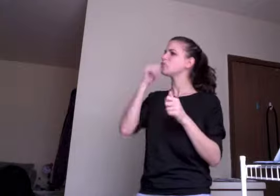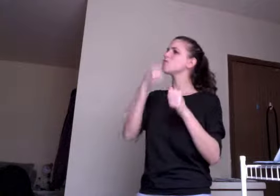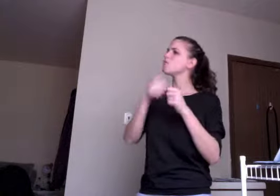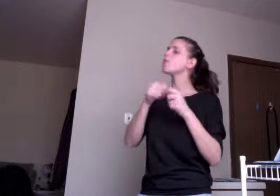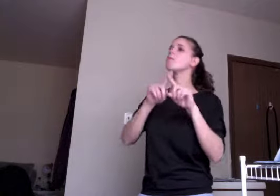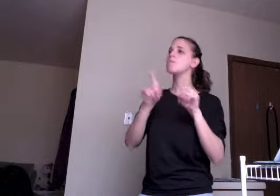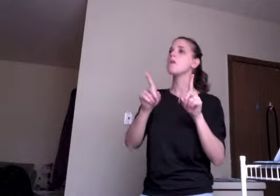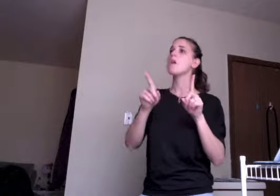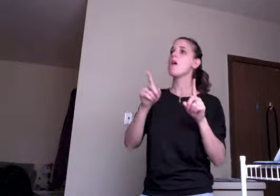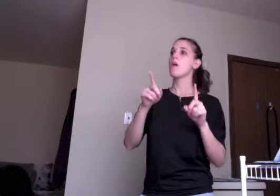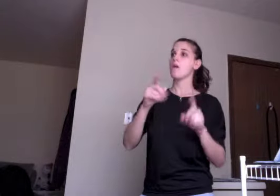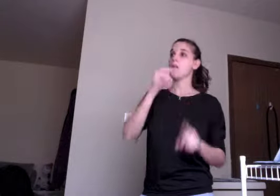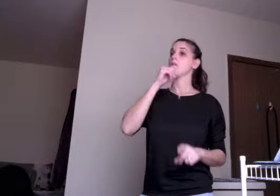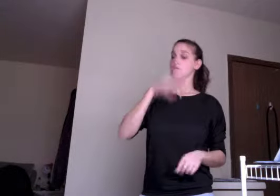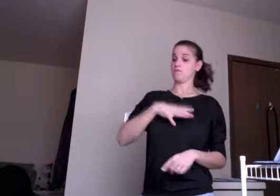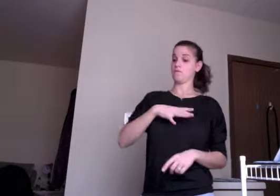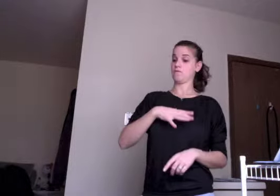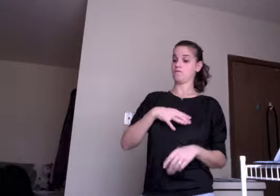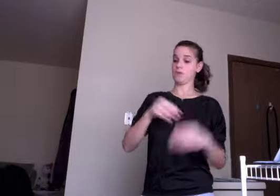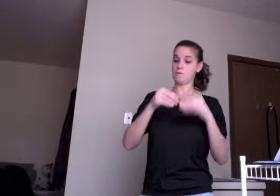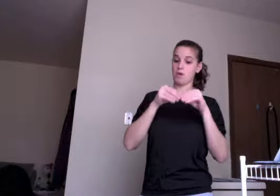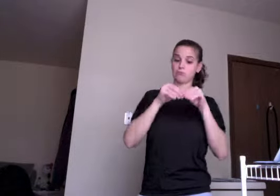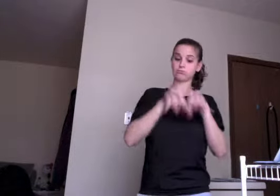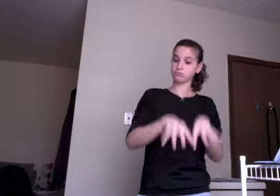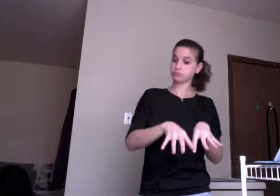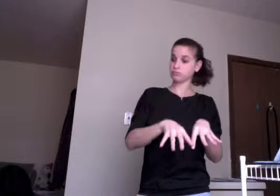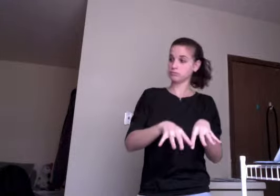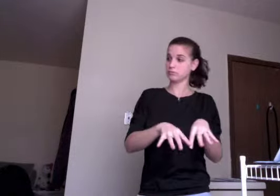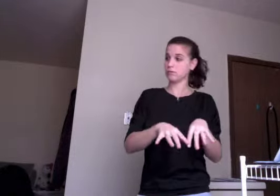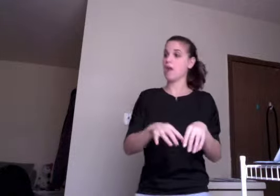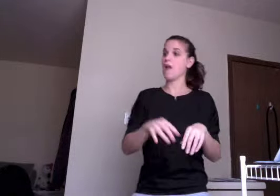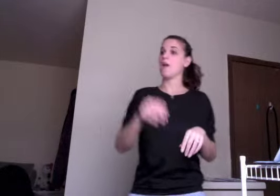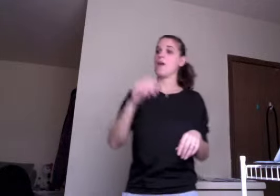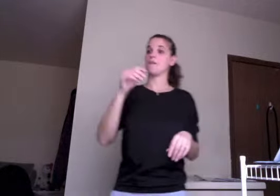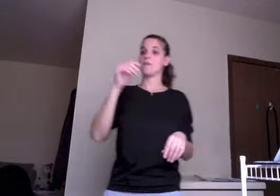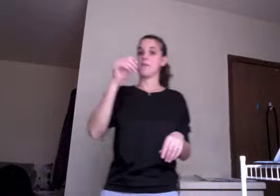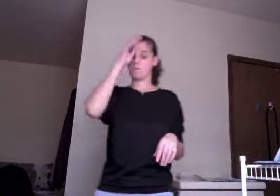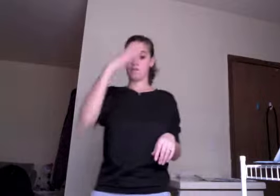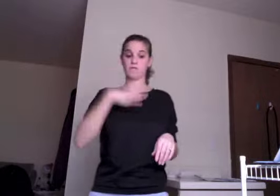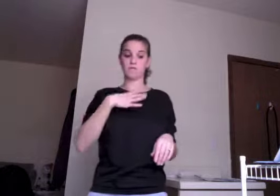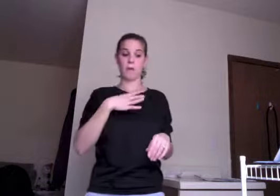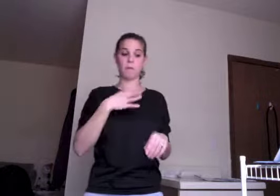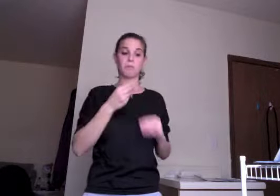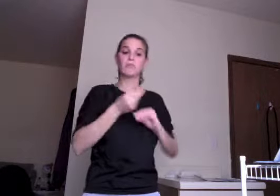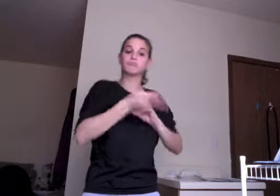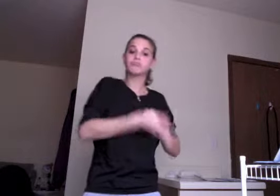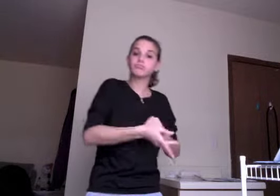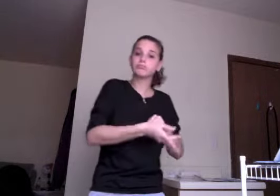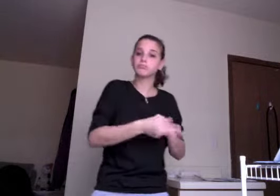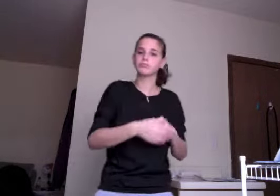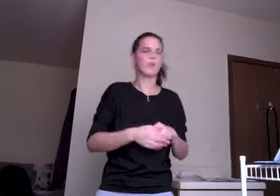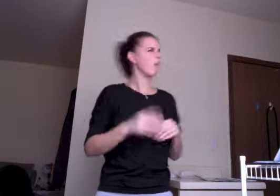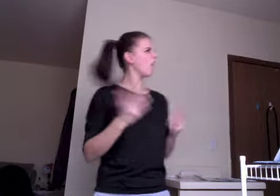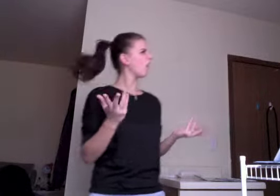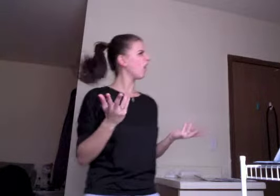that lay the eggs and then the males fertilize them and then they become tadpoles and frogs and she says what only the females have eggs and I said yeah